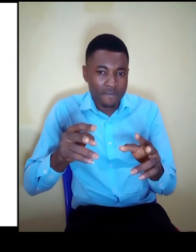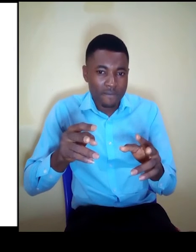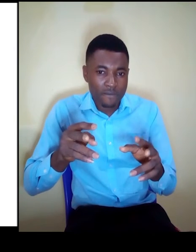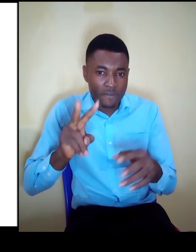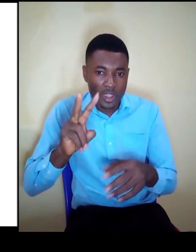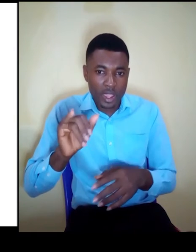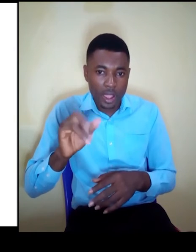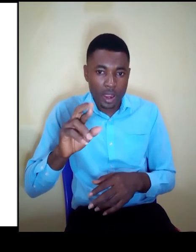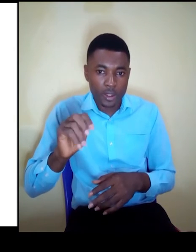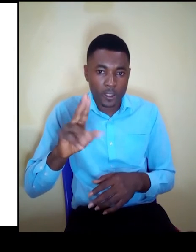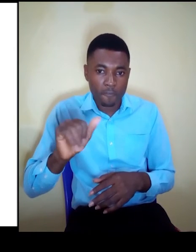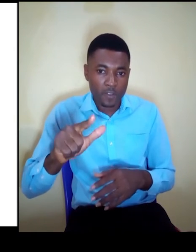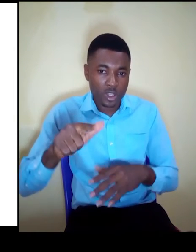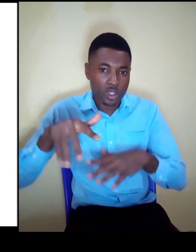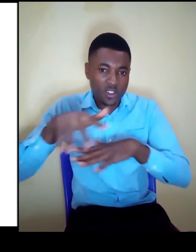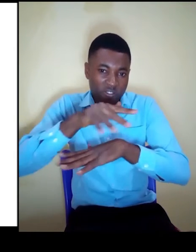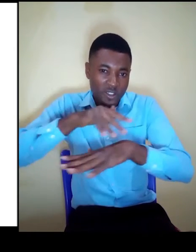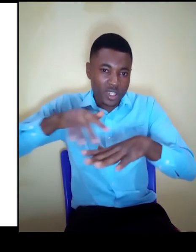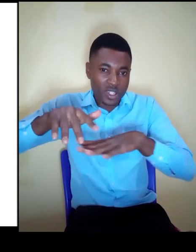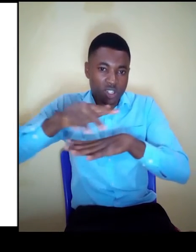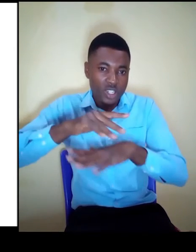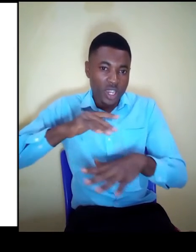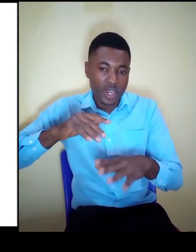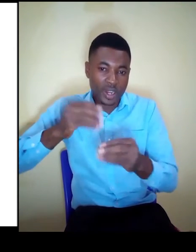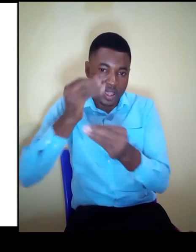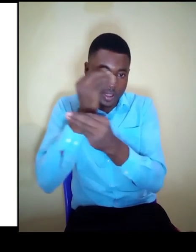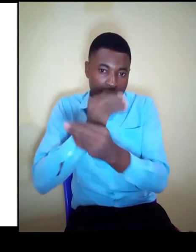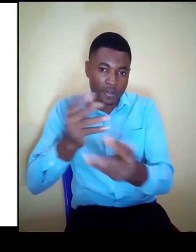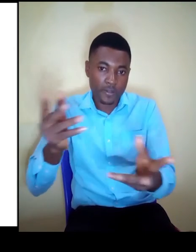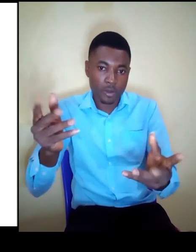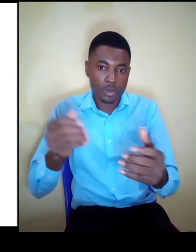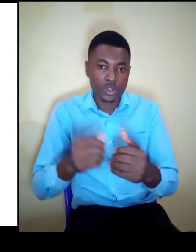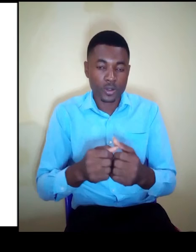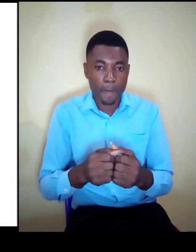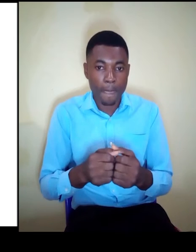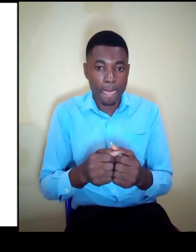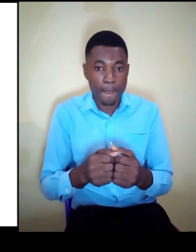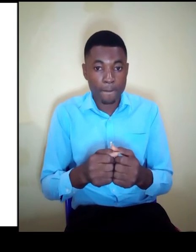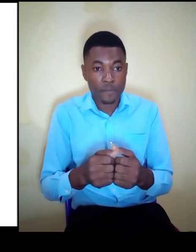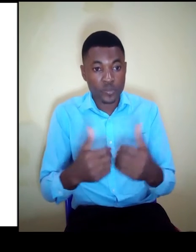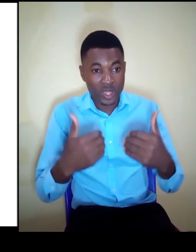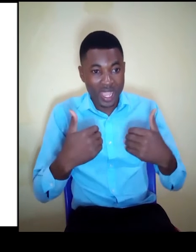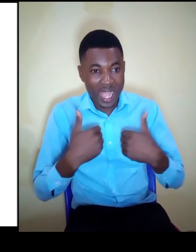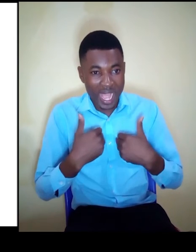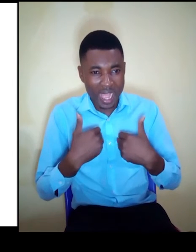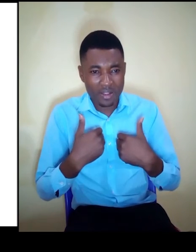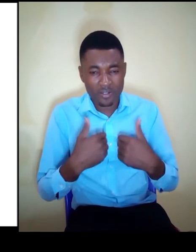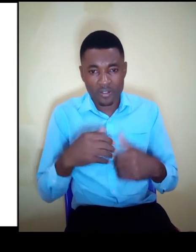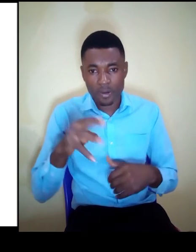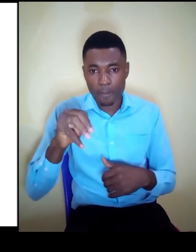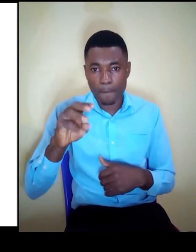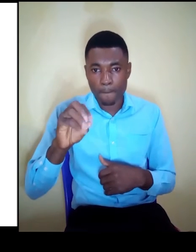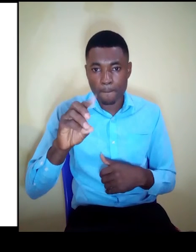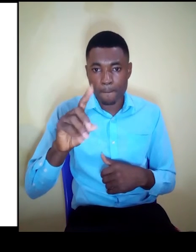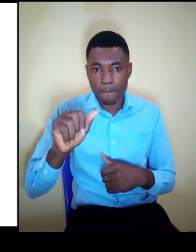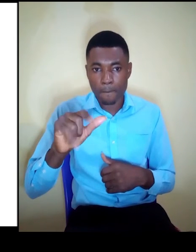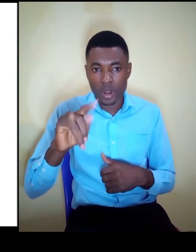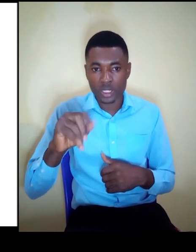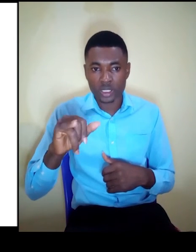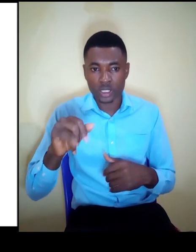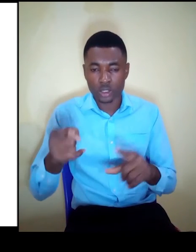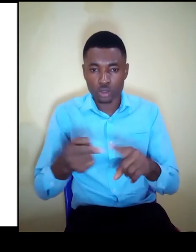or visual spatial information. There is affordances of the modality to bring about a high degree